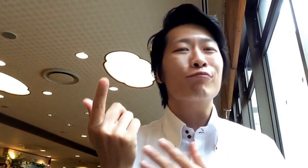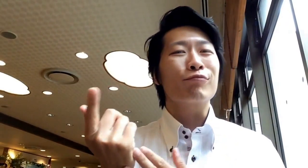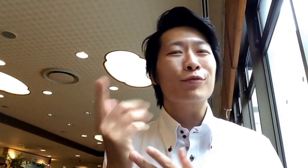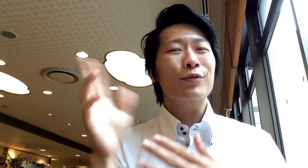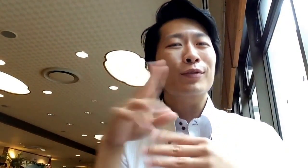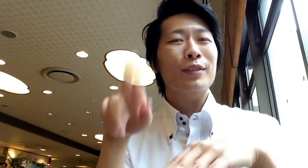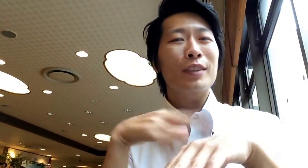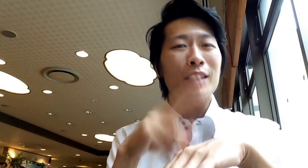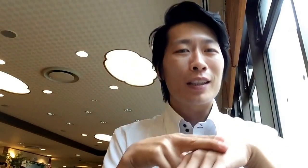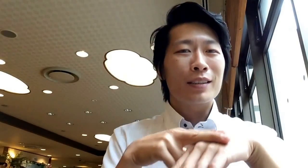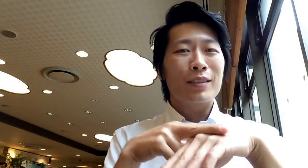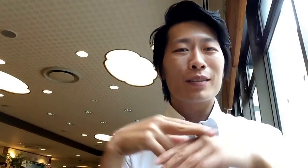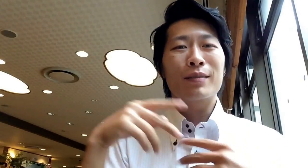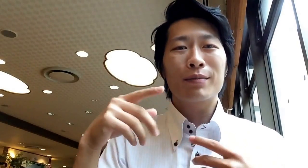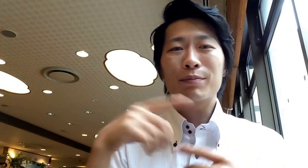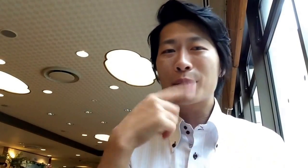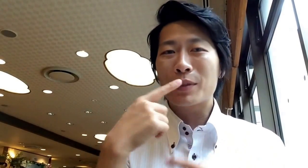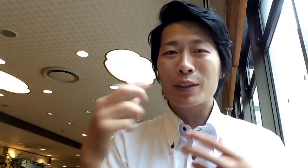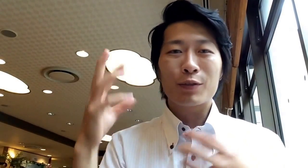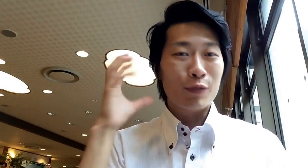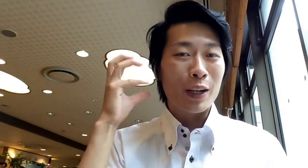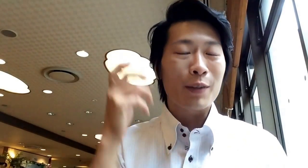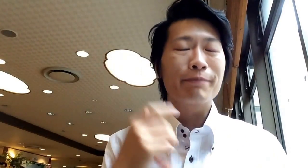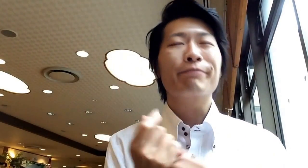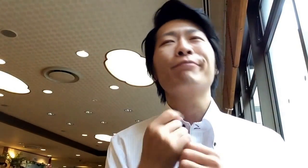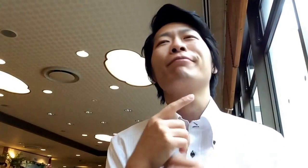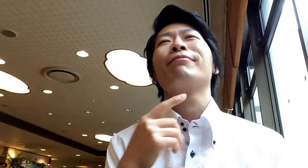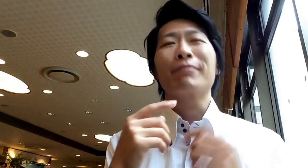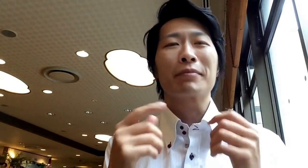NPR, the National Public Radio.